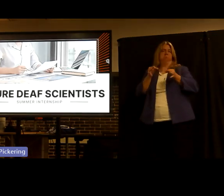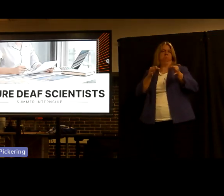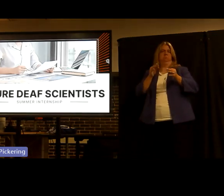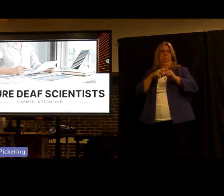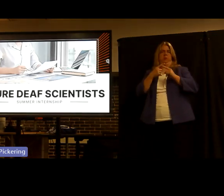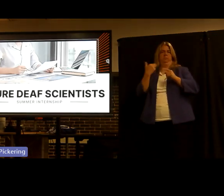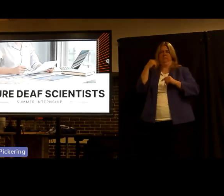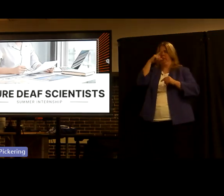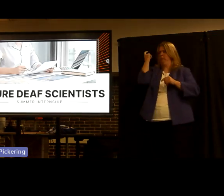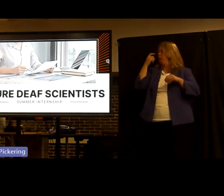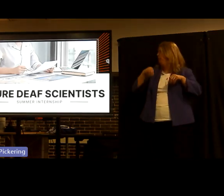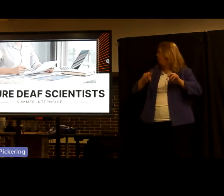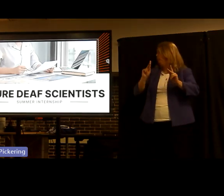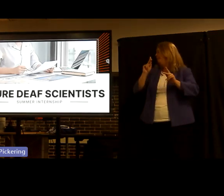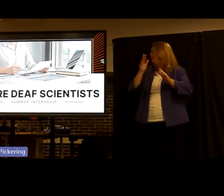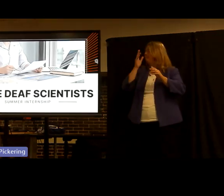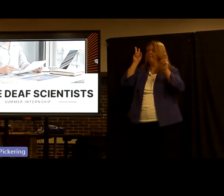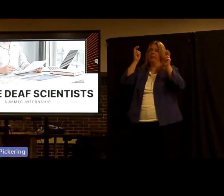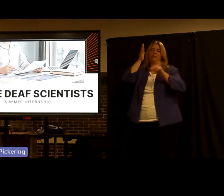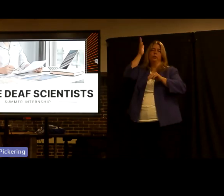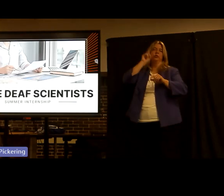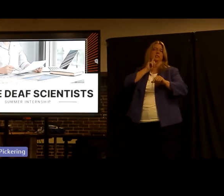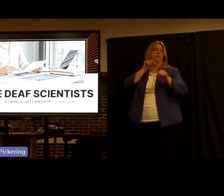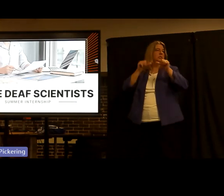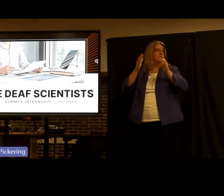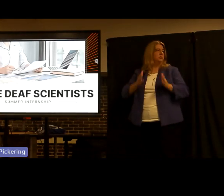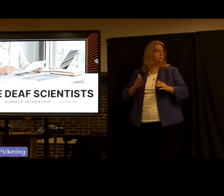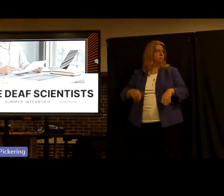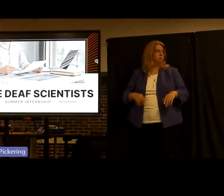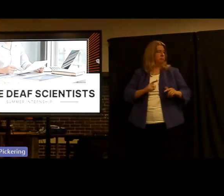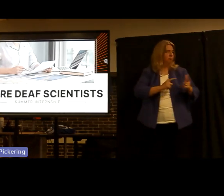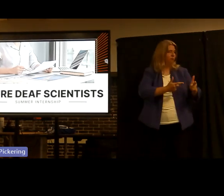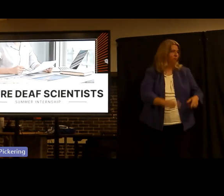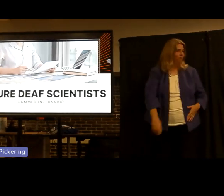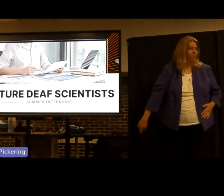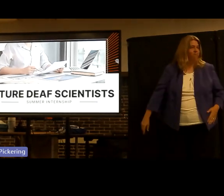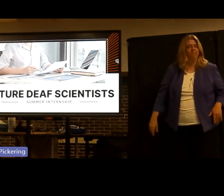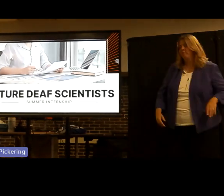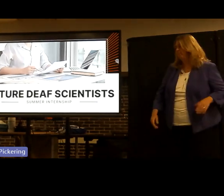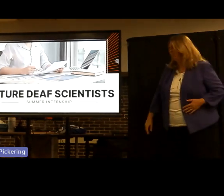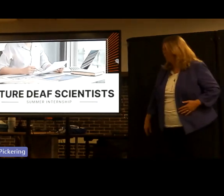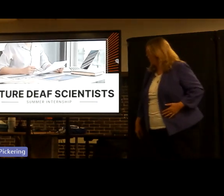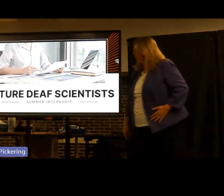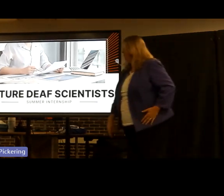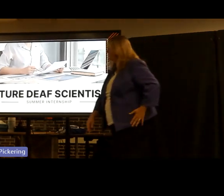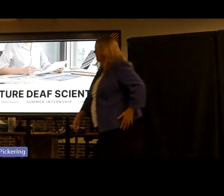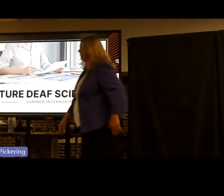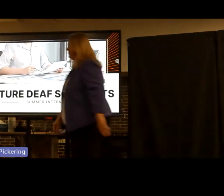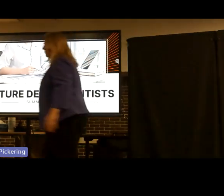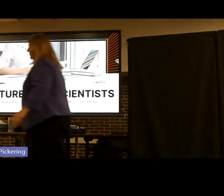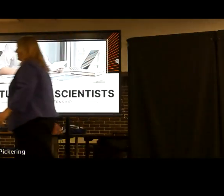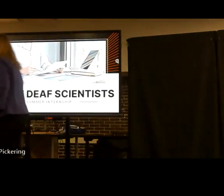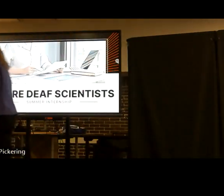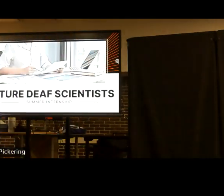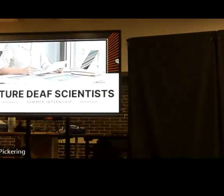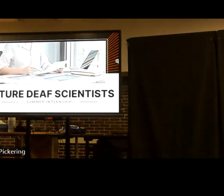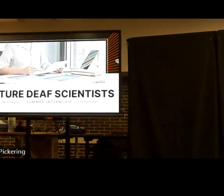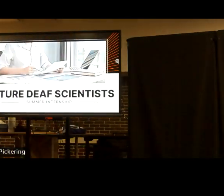our guidance transition coordinator, to talk about the Future Deaf Scientist program. Mimi?